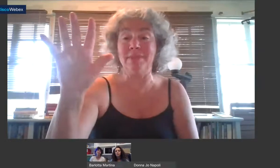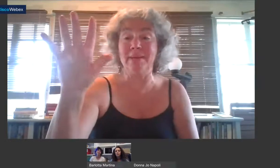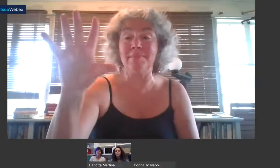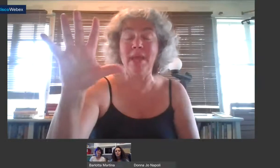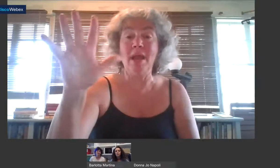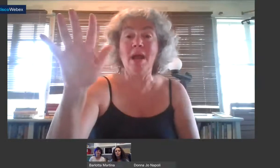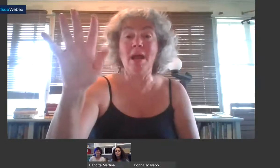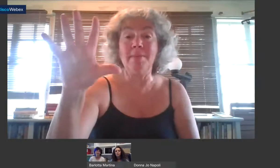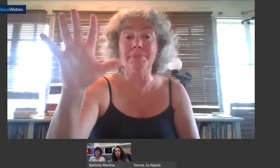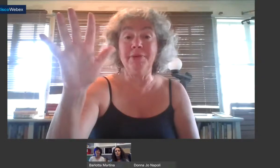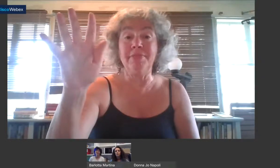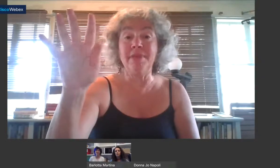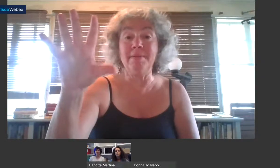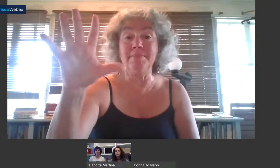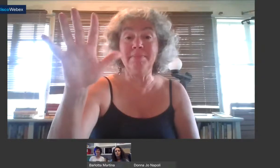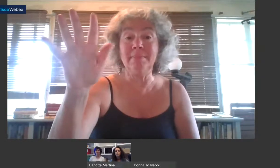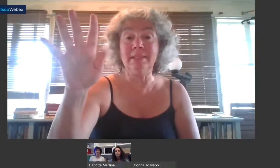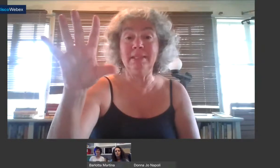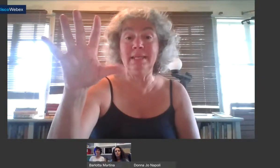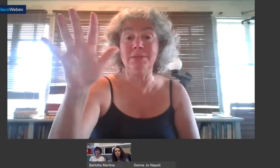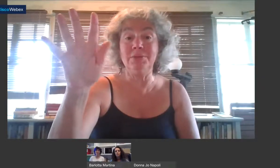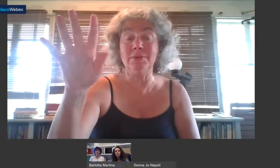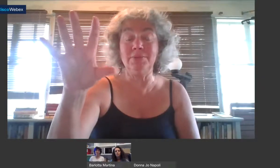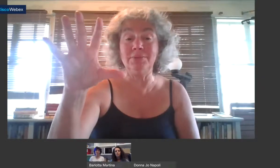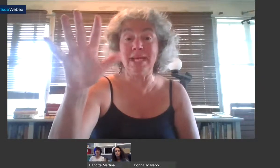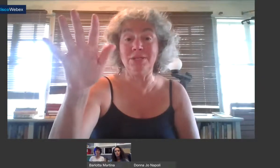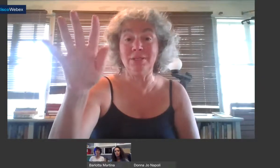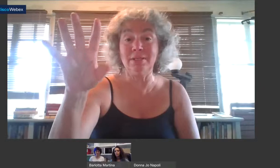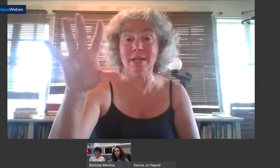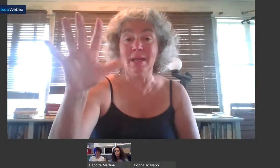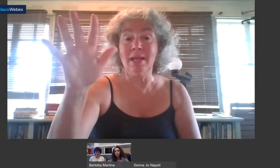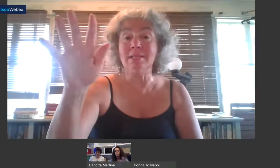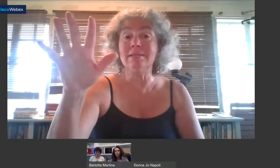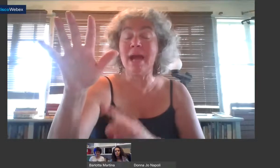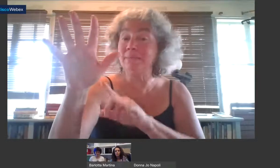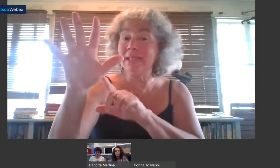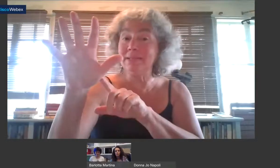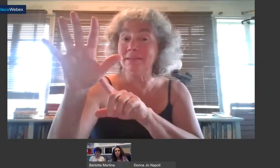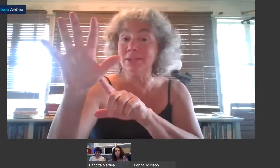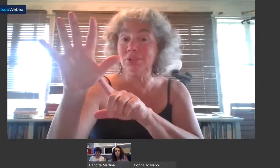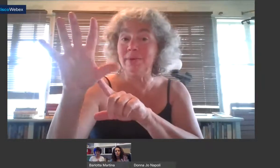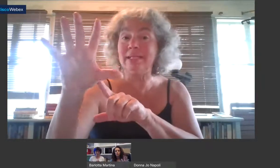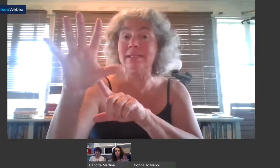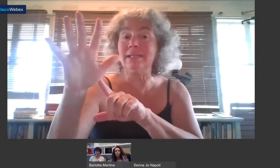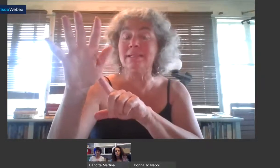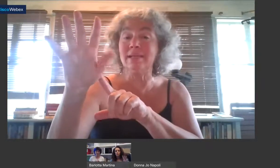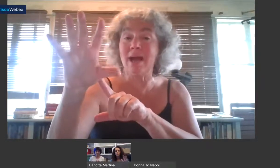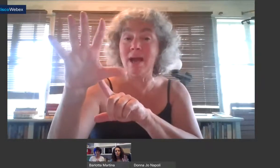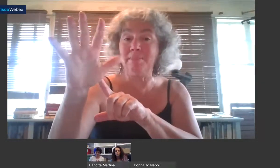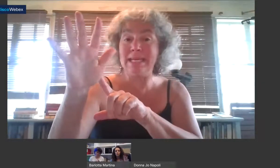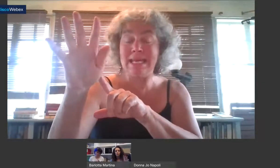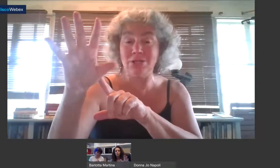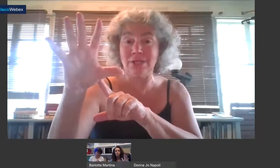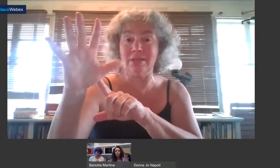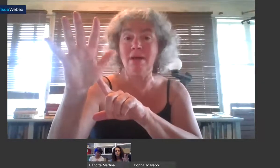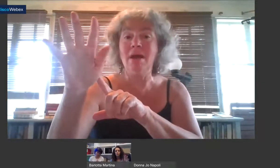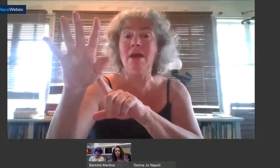them, your thumb can do a rotation. It's not because of the joint, it's the combination of